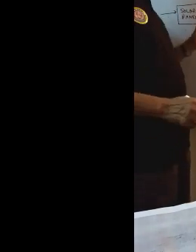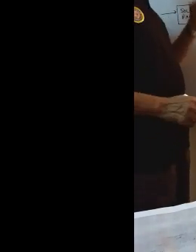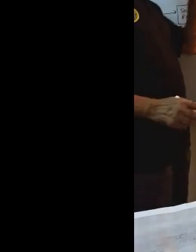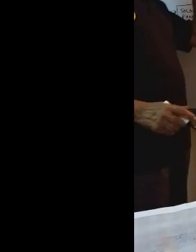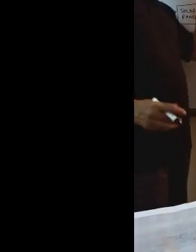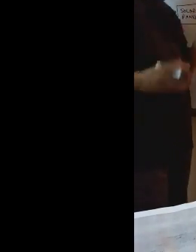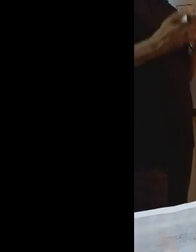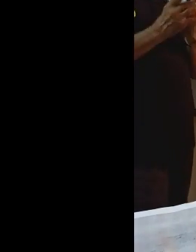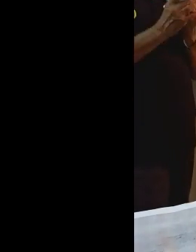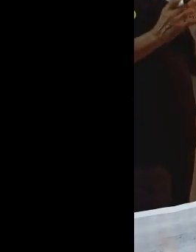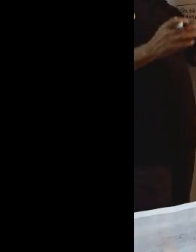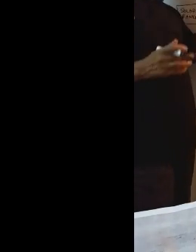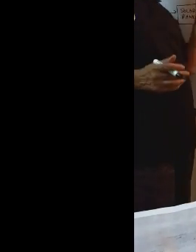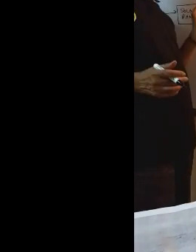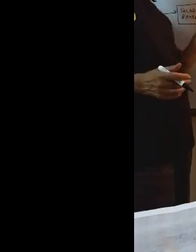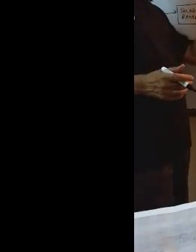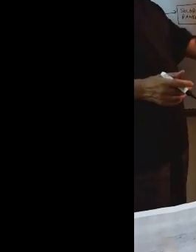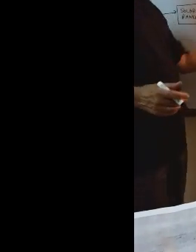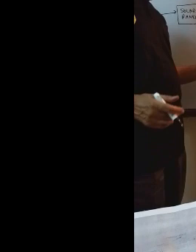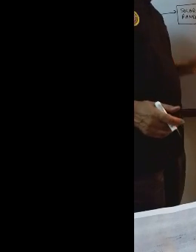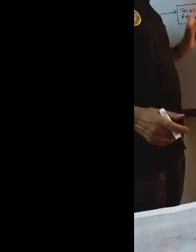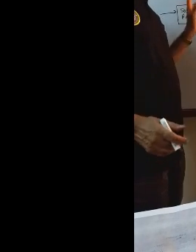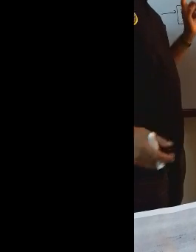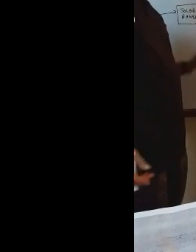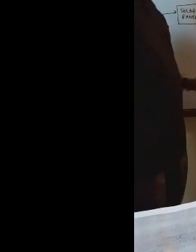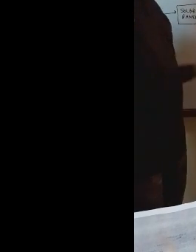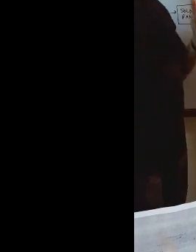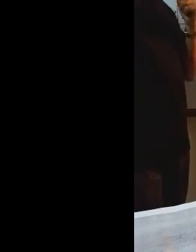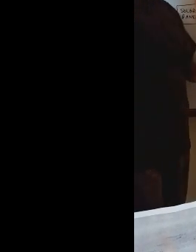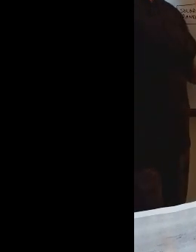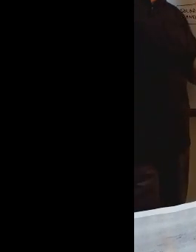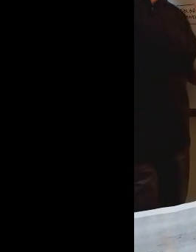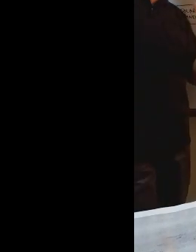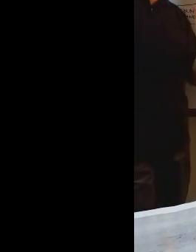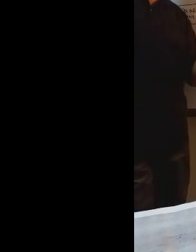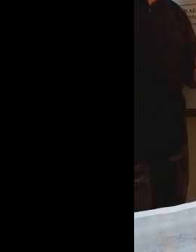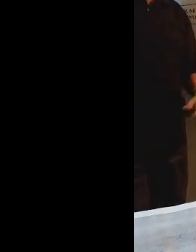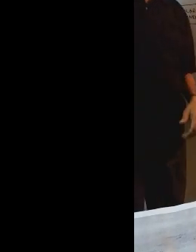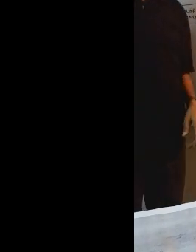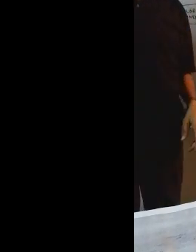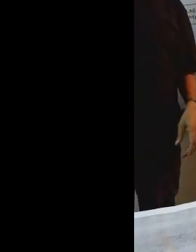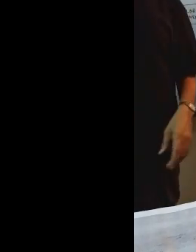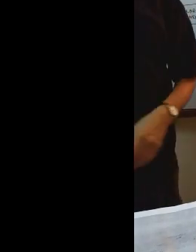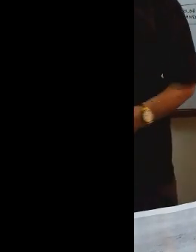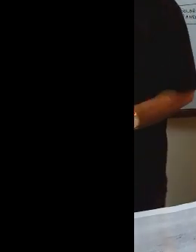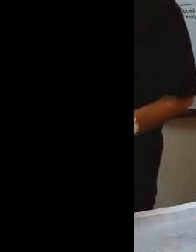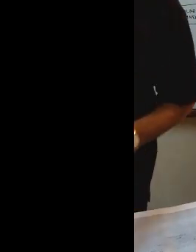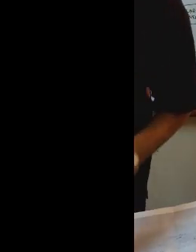Just remember it this way. Thank you, all the best.